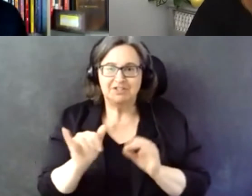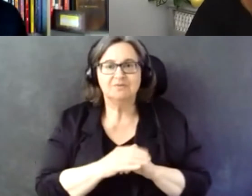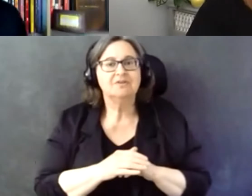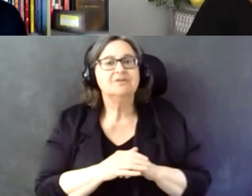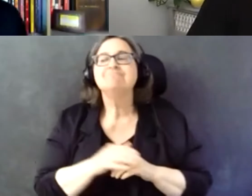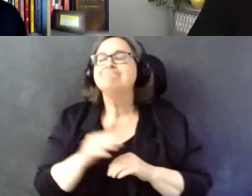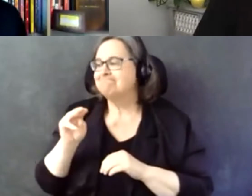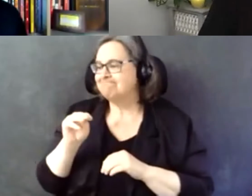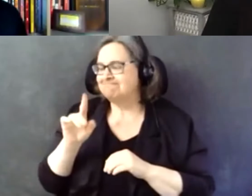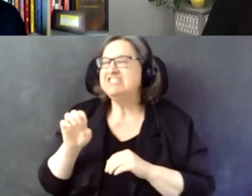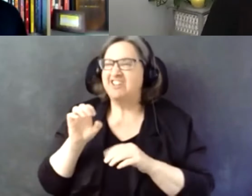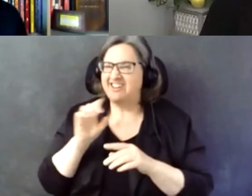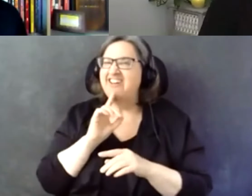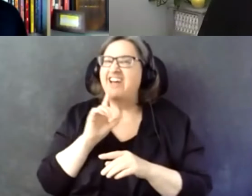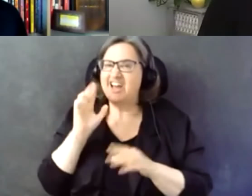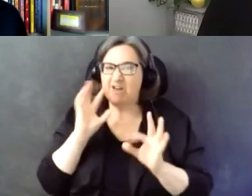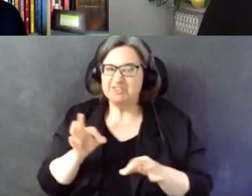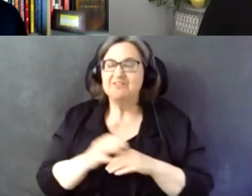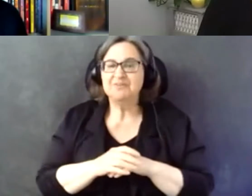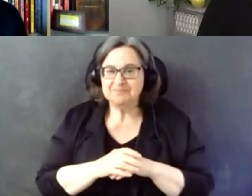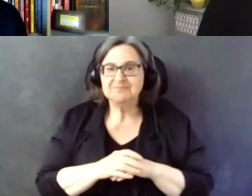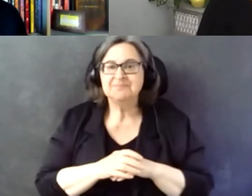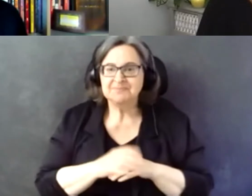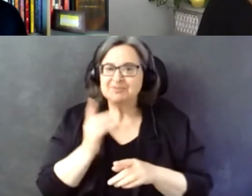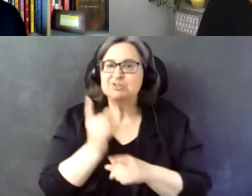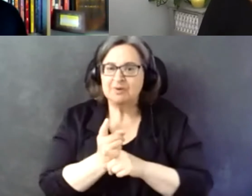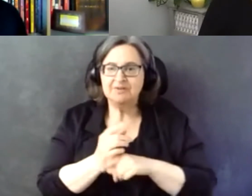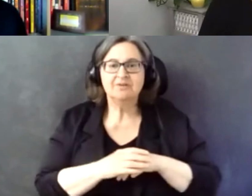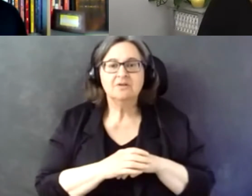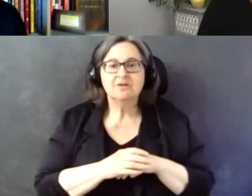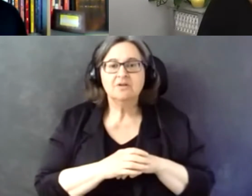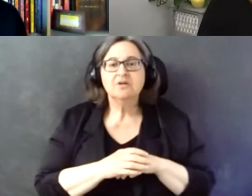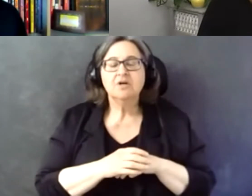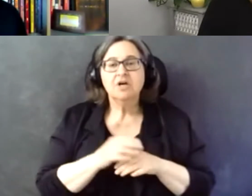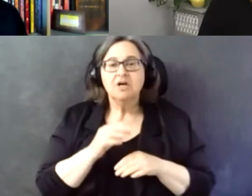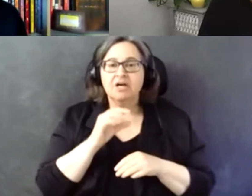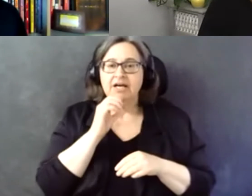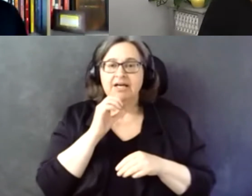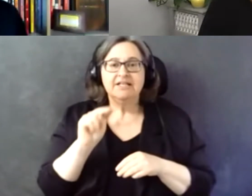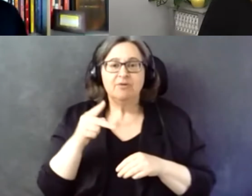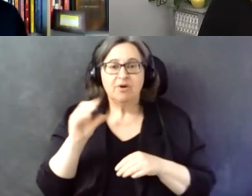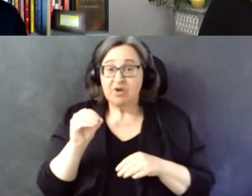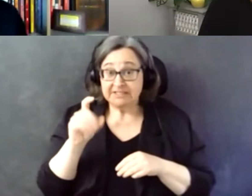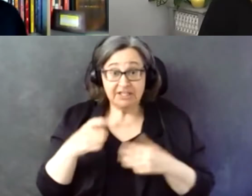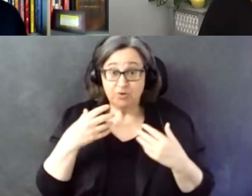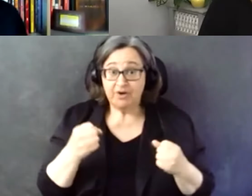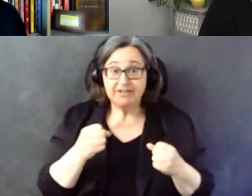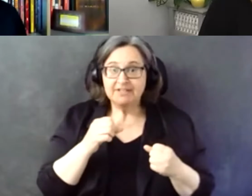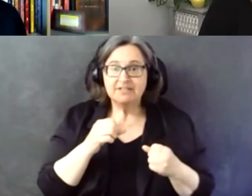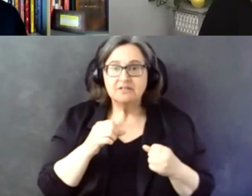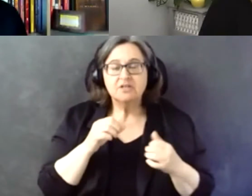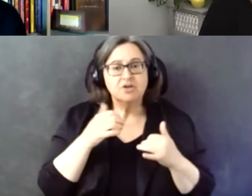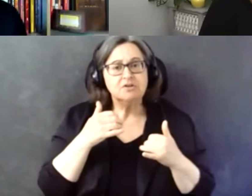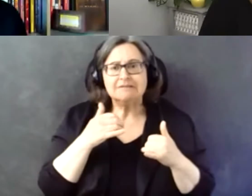absolutely i think that's exactly right is that you know um what non-profits need to recover is not necessarily different from what they were